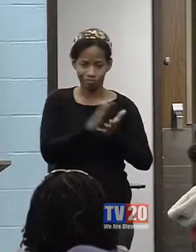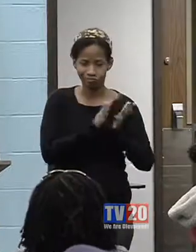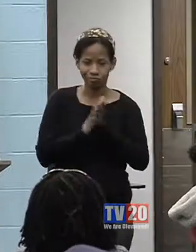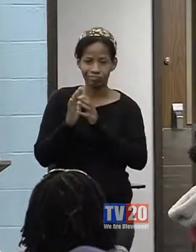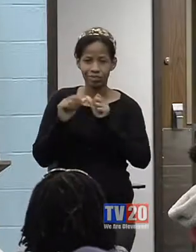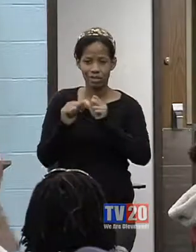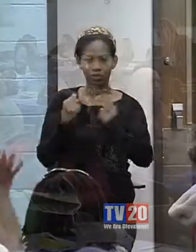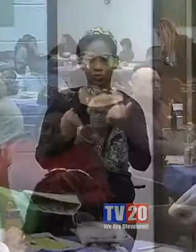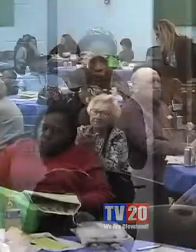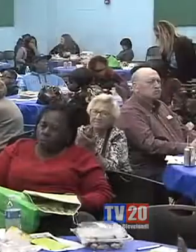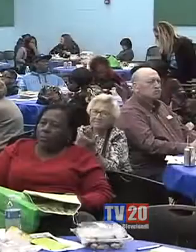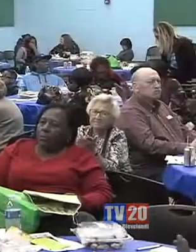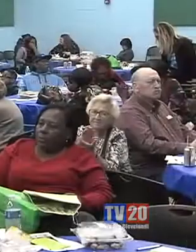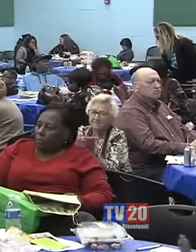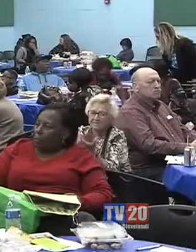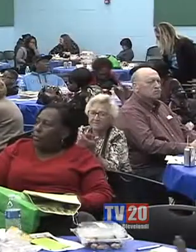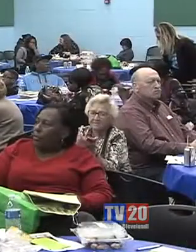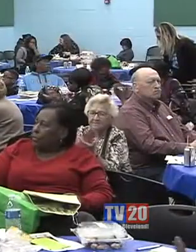continuing.